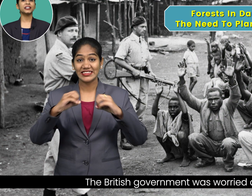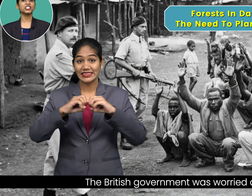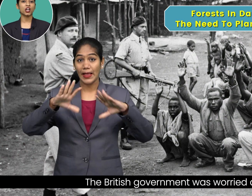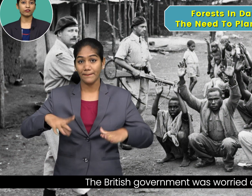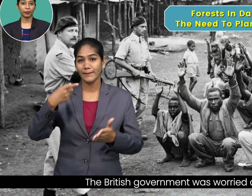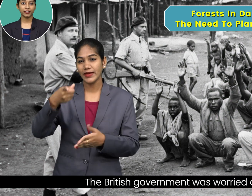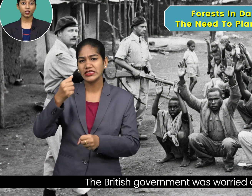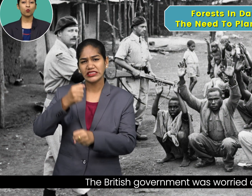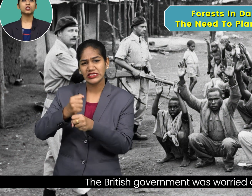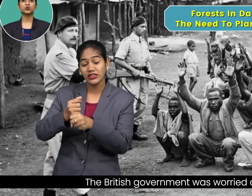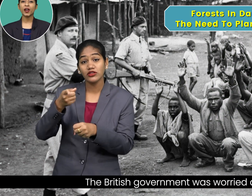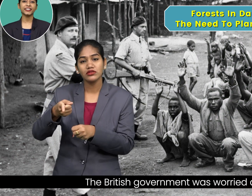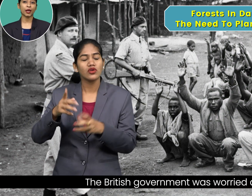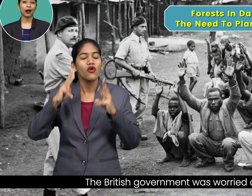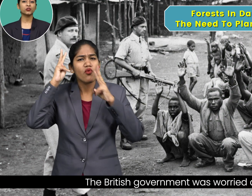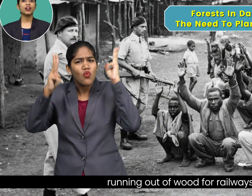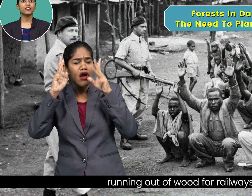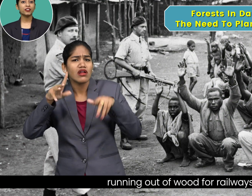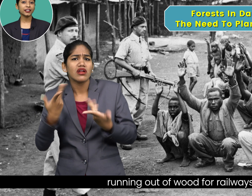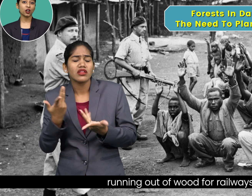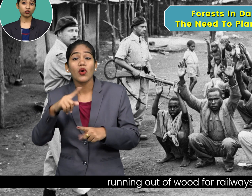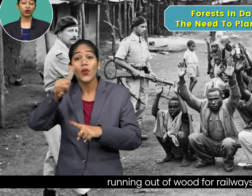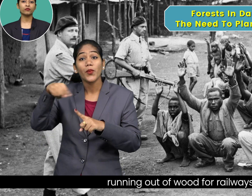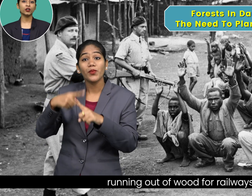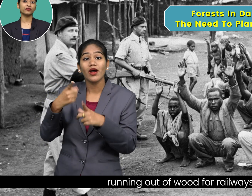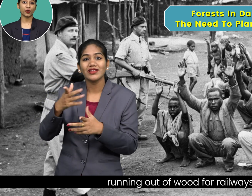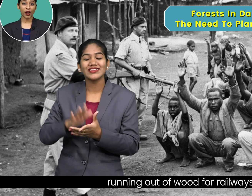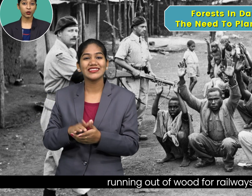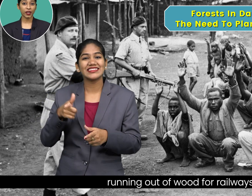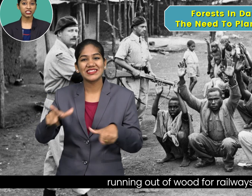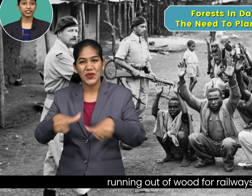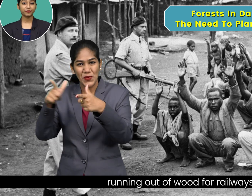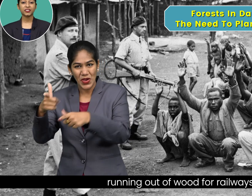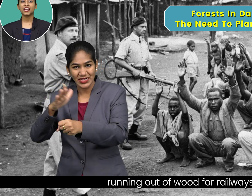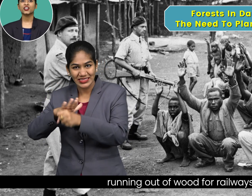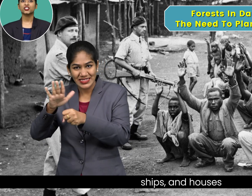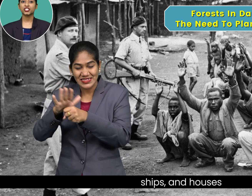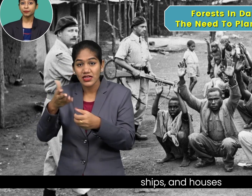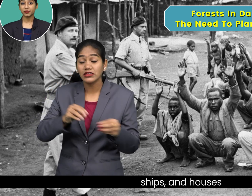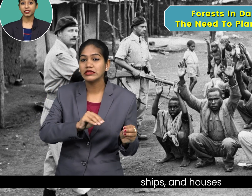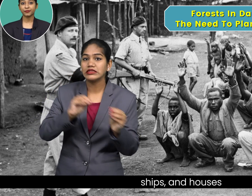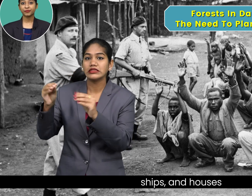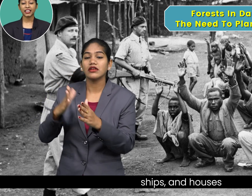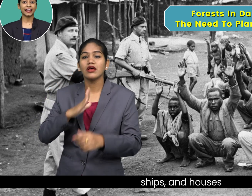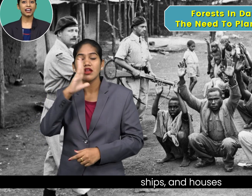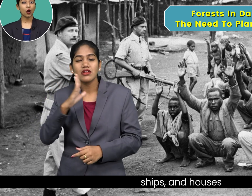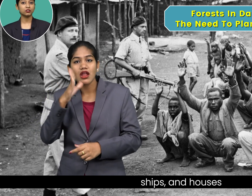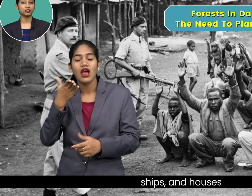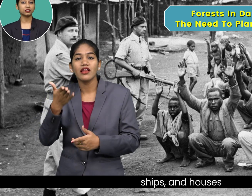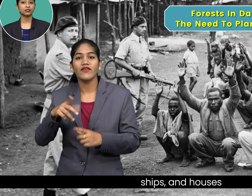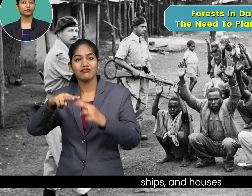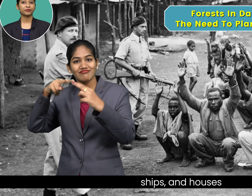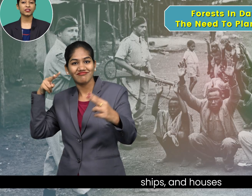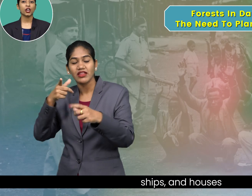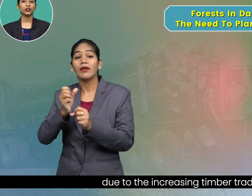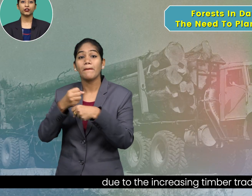The British government was worried about running out of wood for railways, ships, and